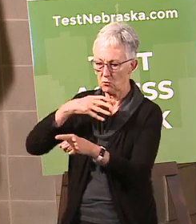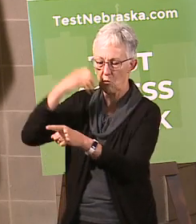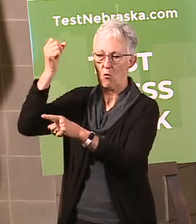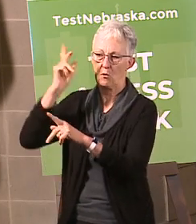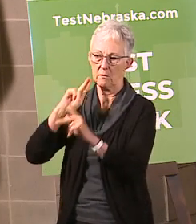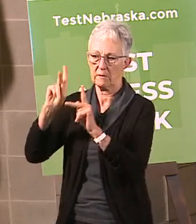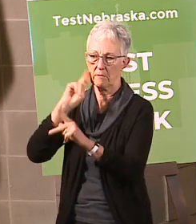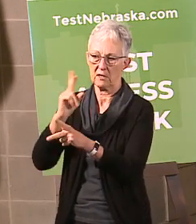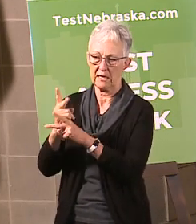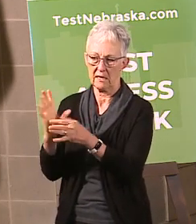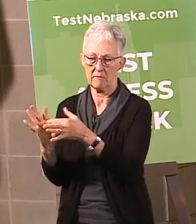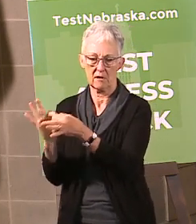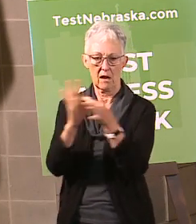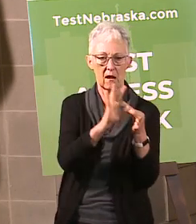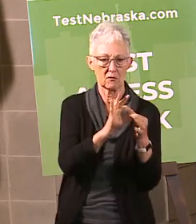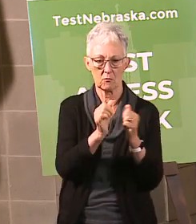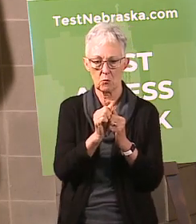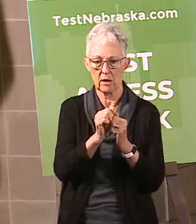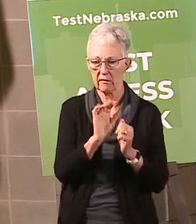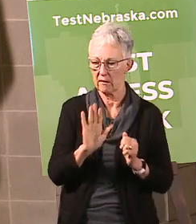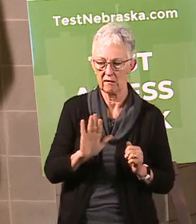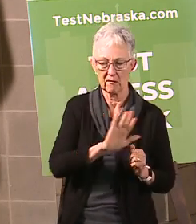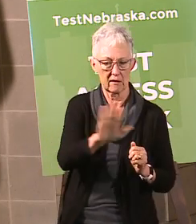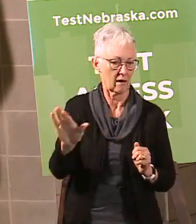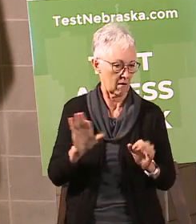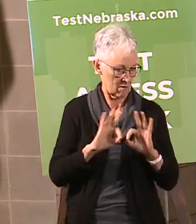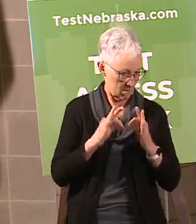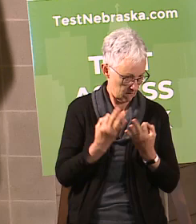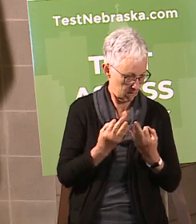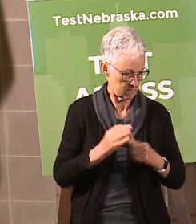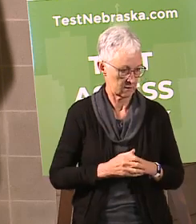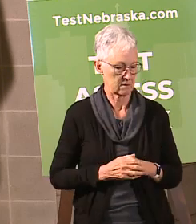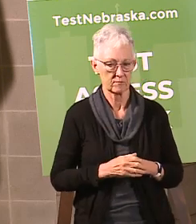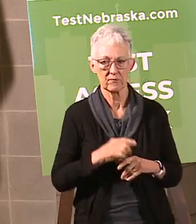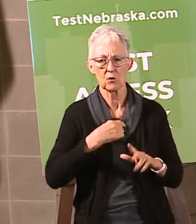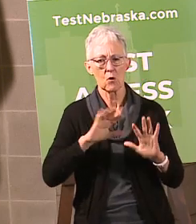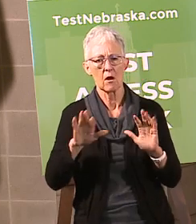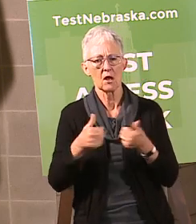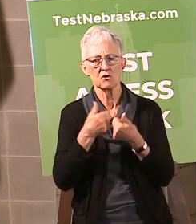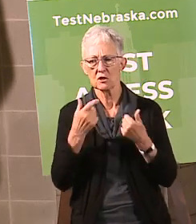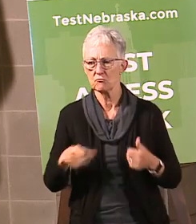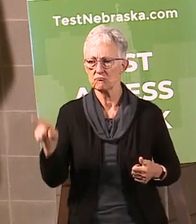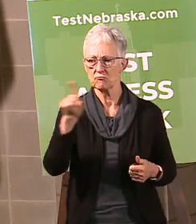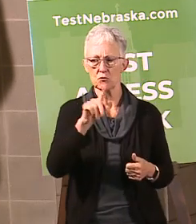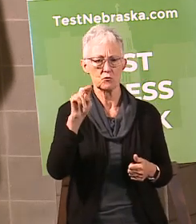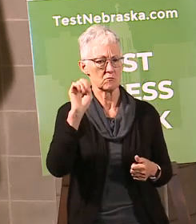engaged. And I would just challenge you as Nebraskans to consider this an opportunity to